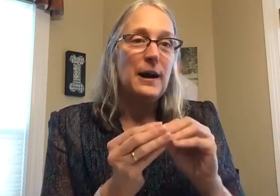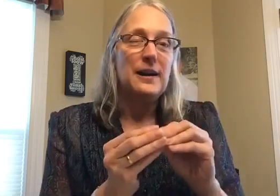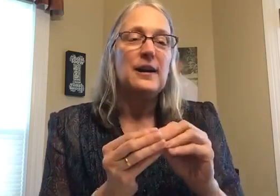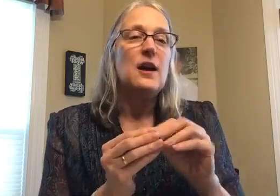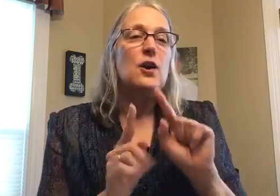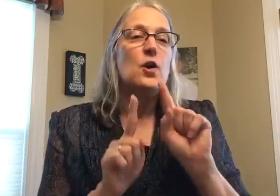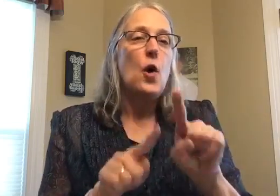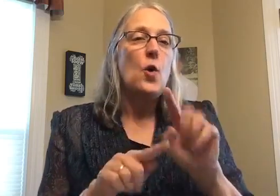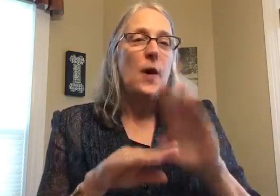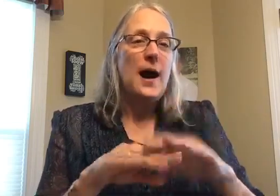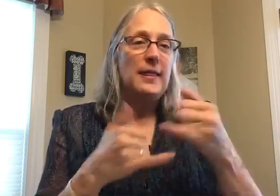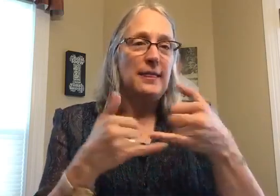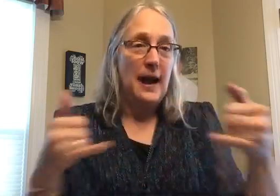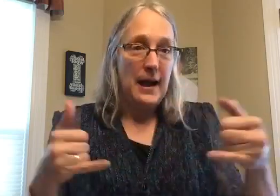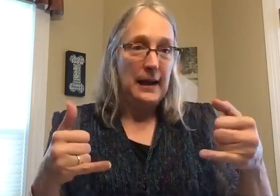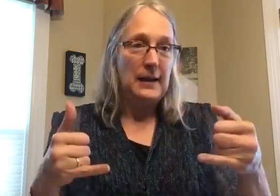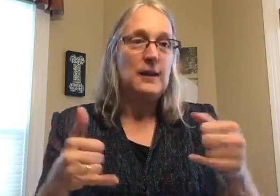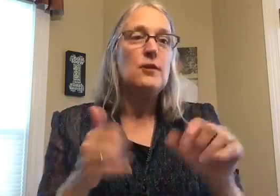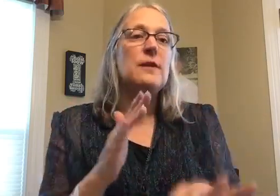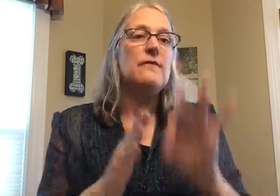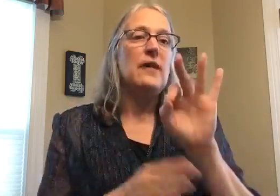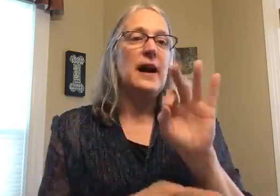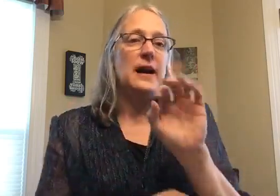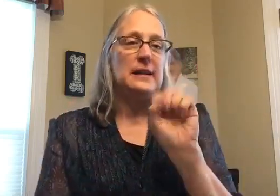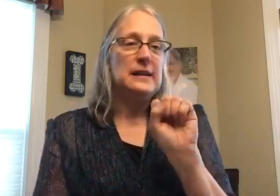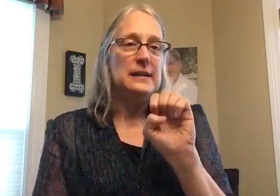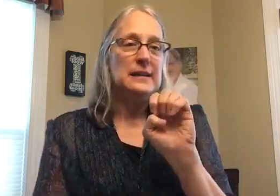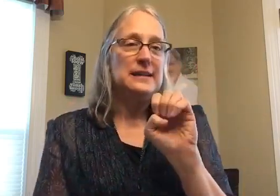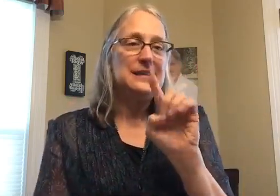it. Go online. You can find